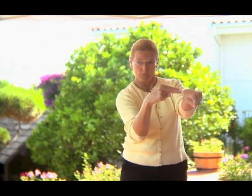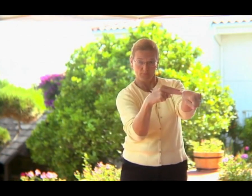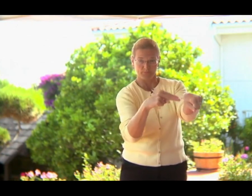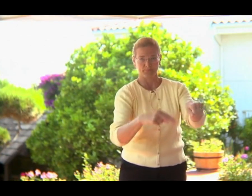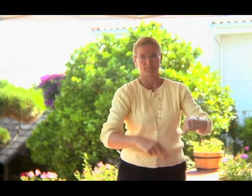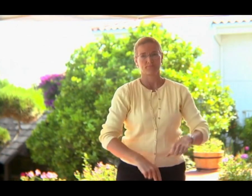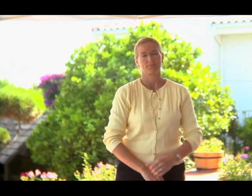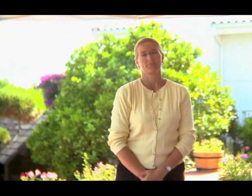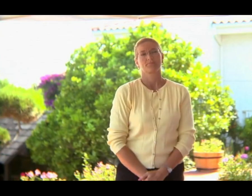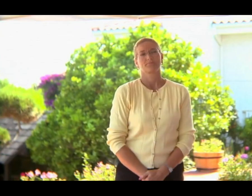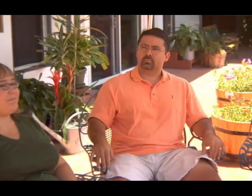for you.